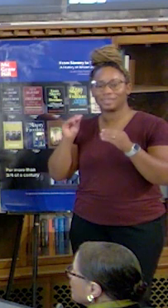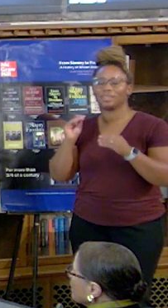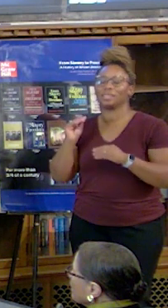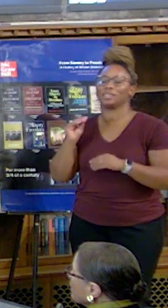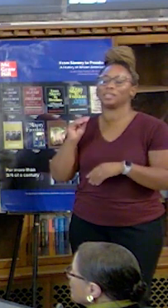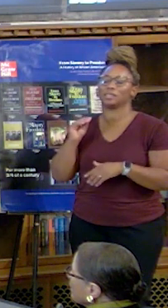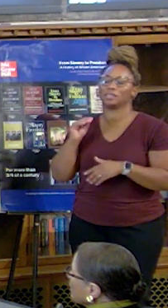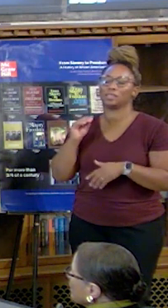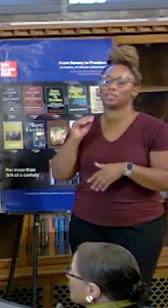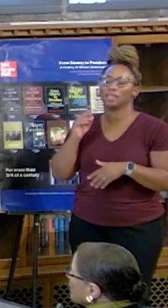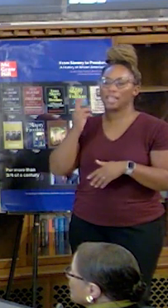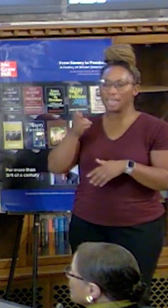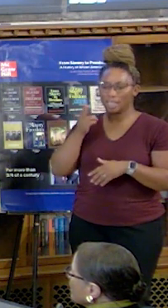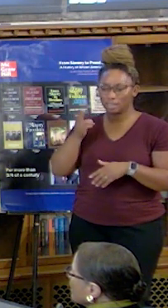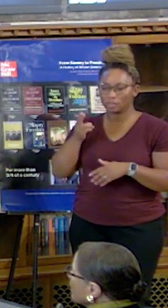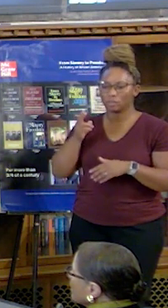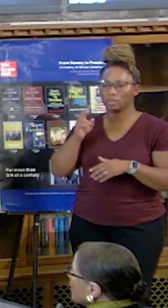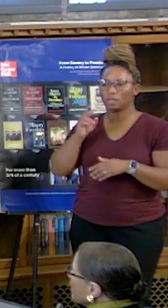to